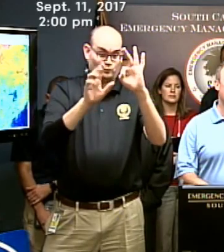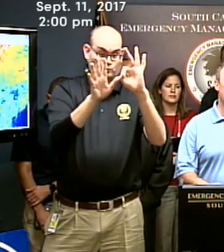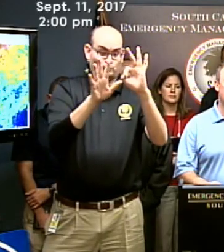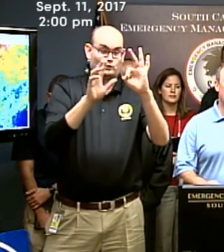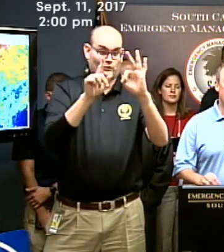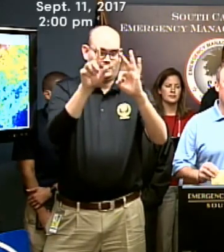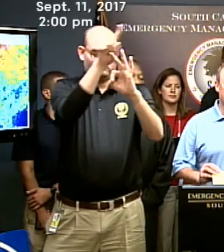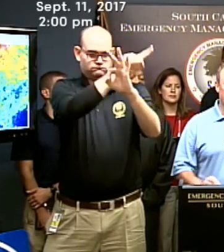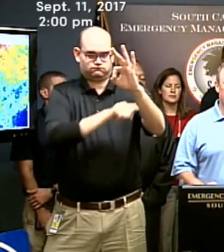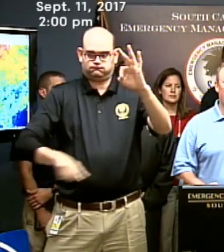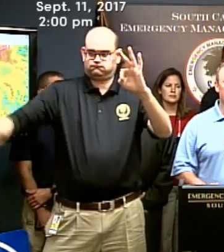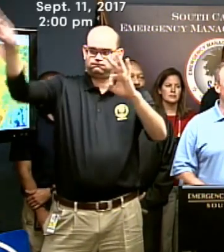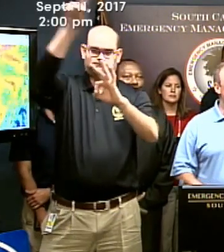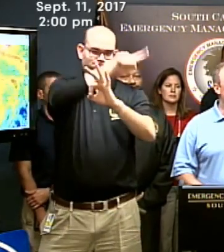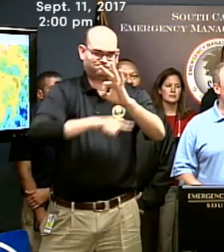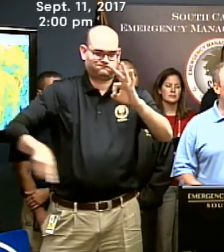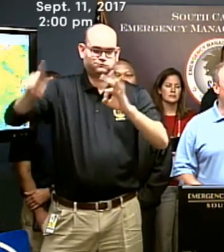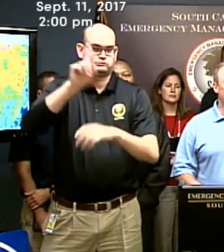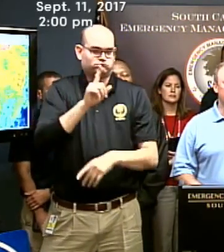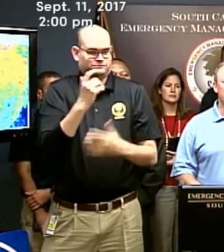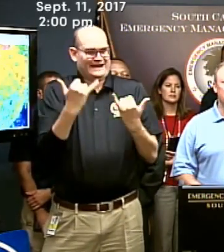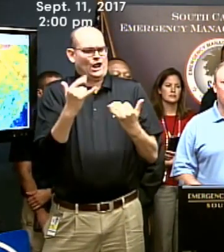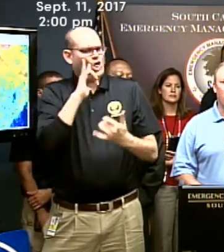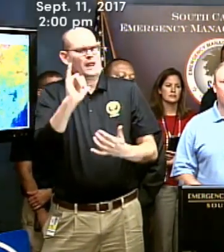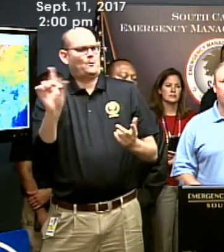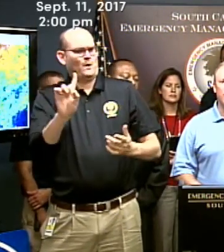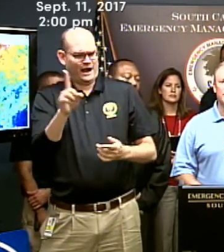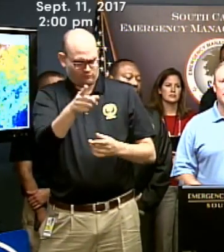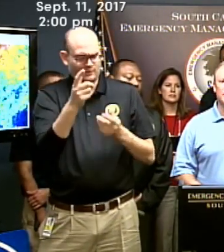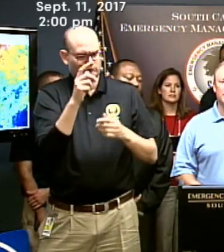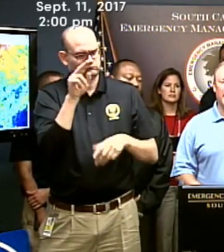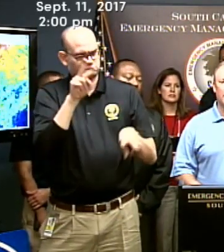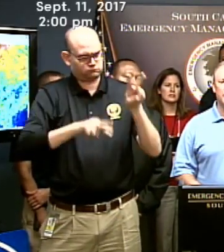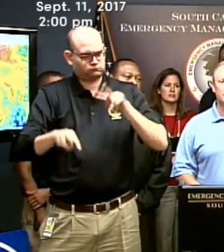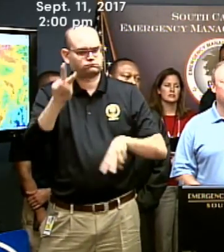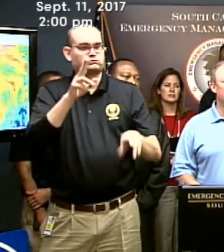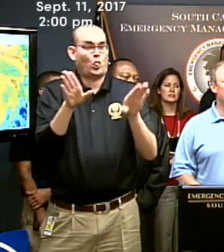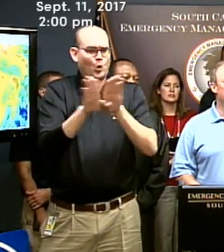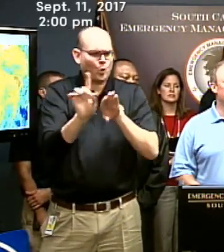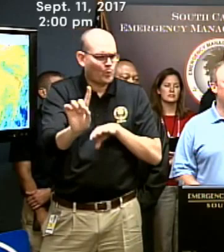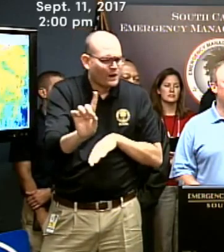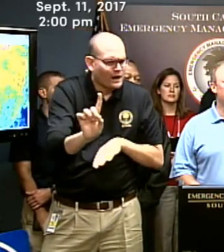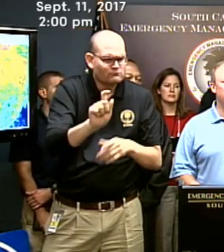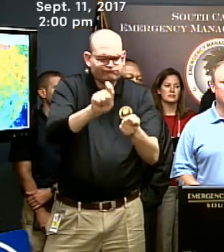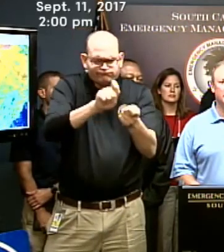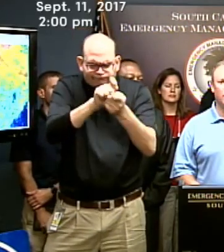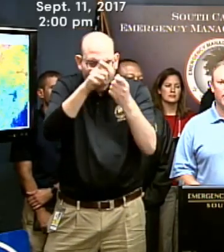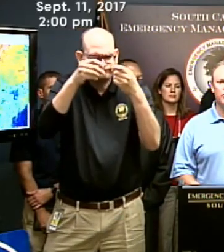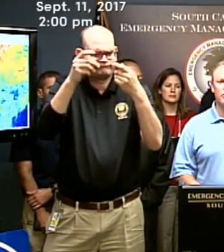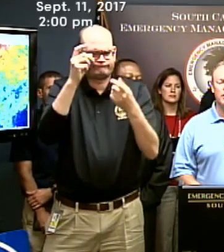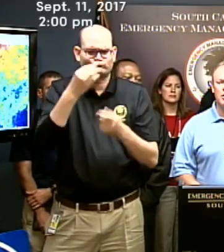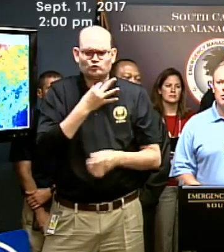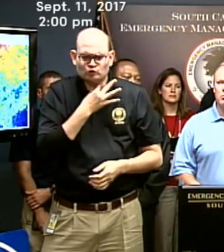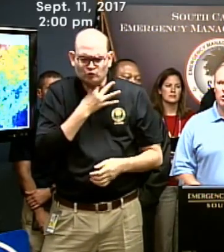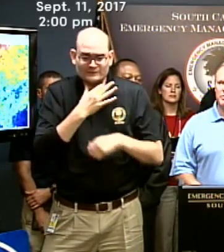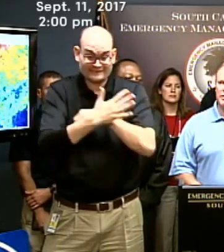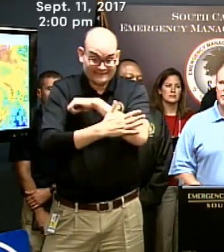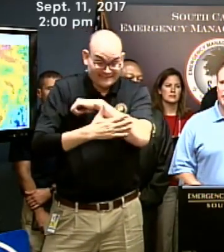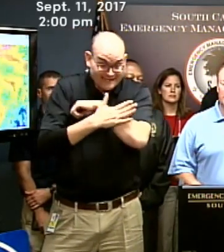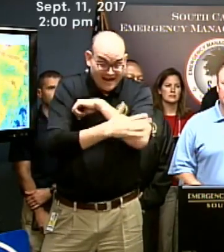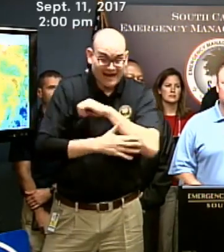map. As the Governor also mentioned, we have crews in all 46 counties ready to respond pending the weather.